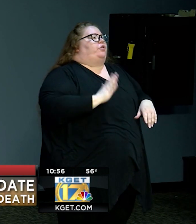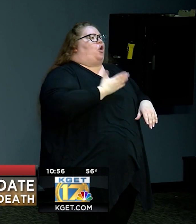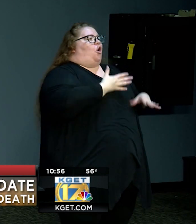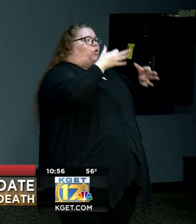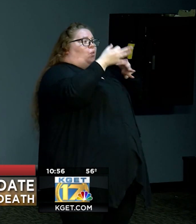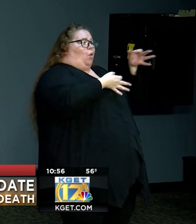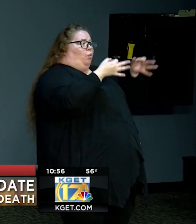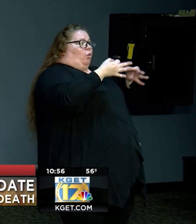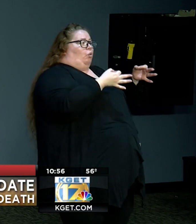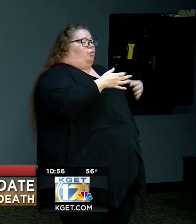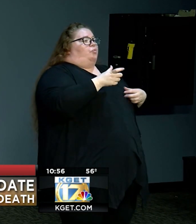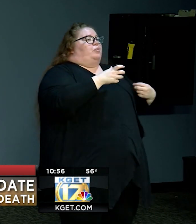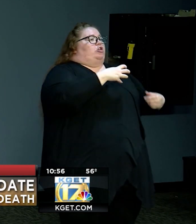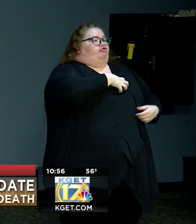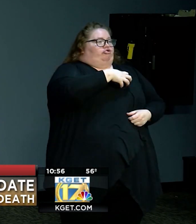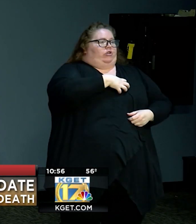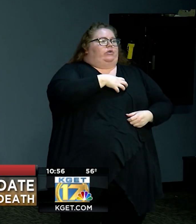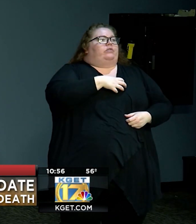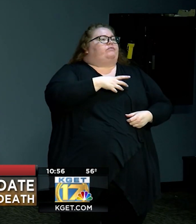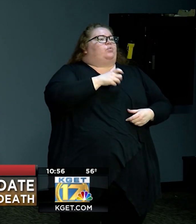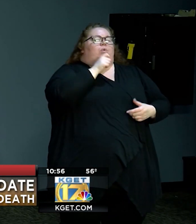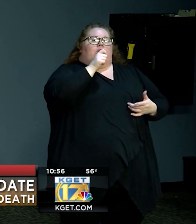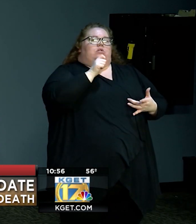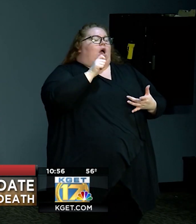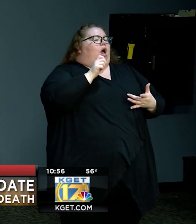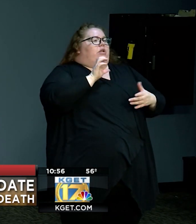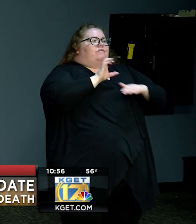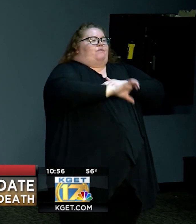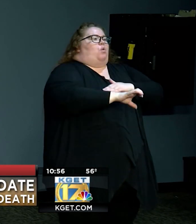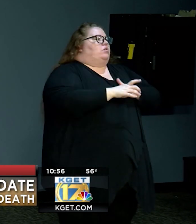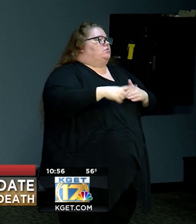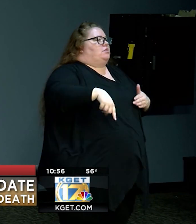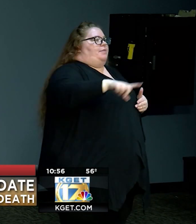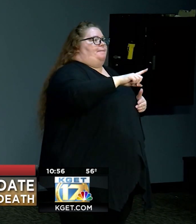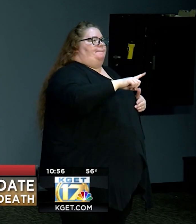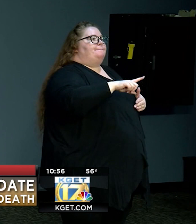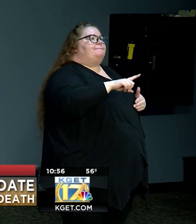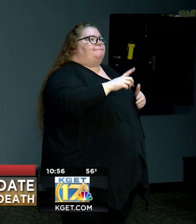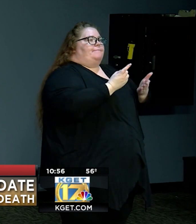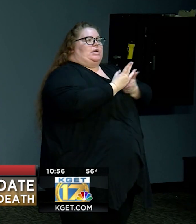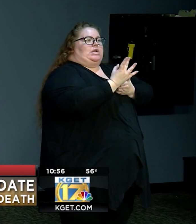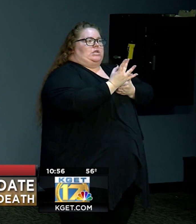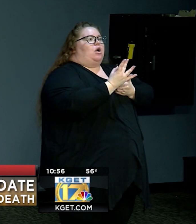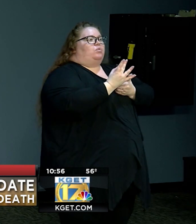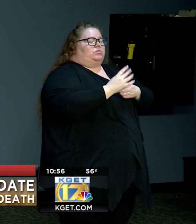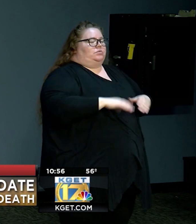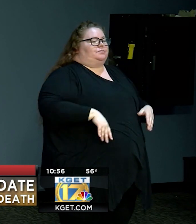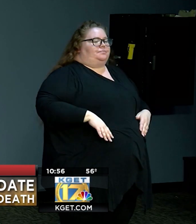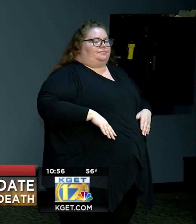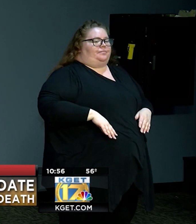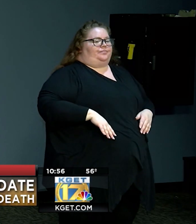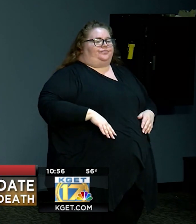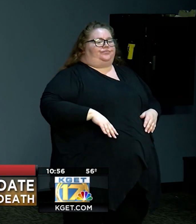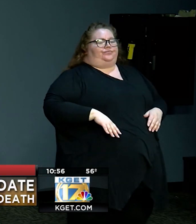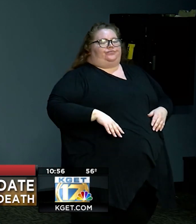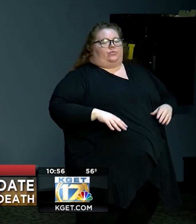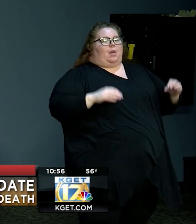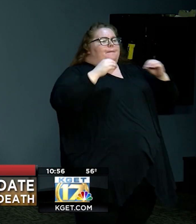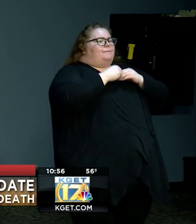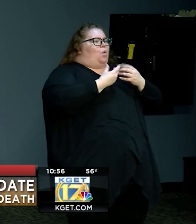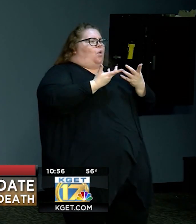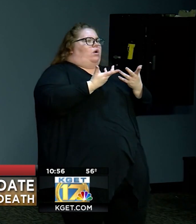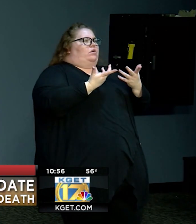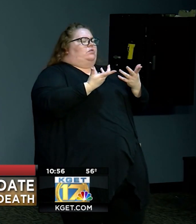our sheriff will not engage in enforcing any of those measures or really putting more of our workforce in a